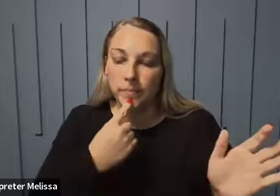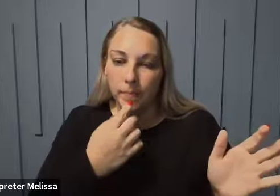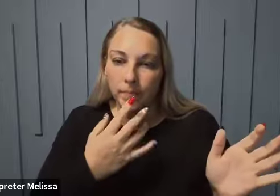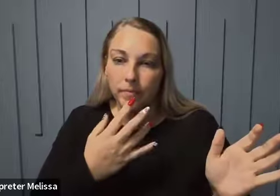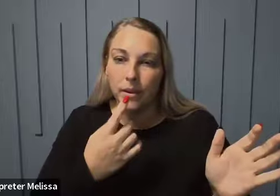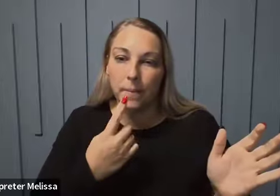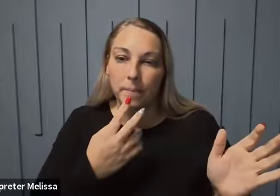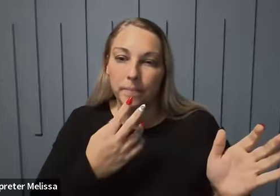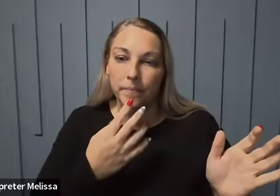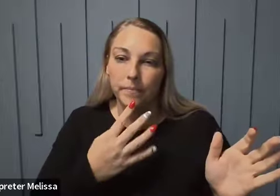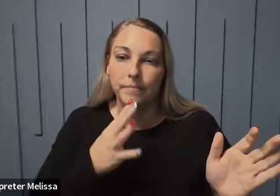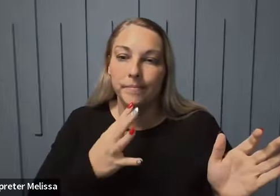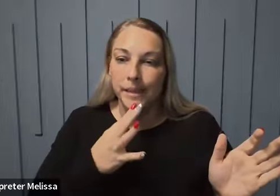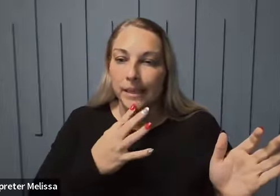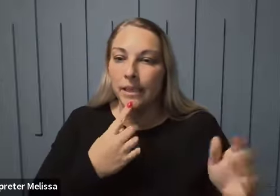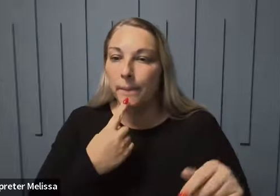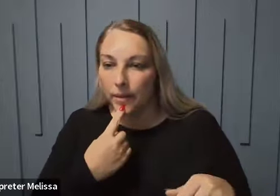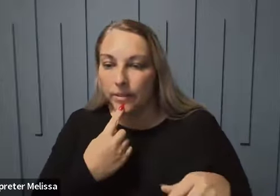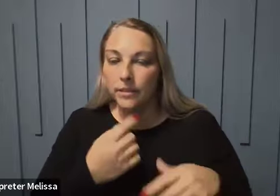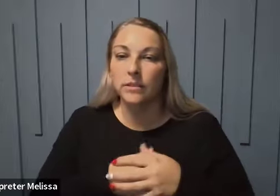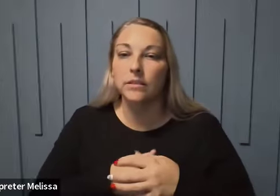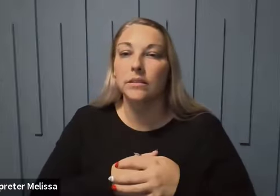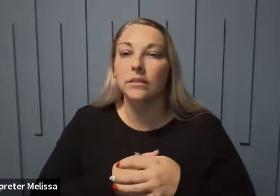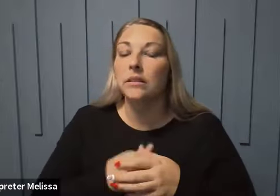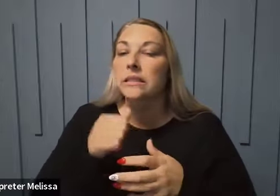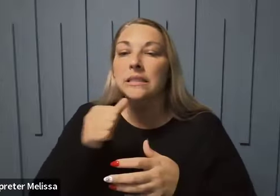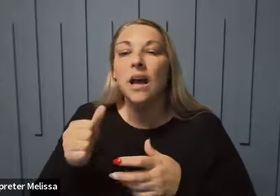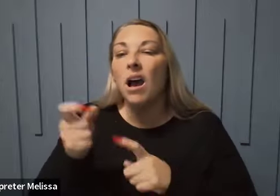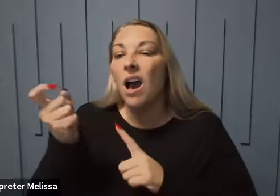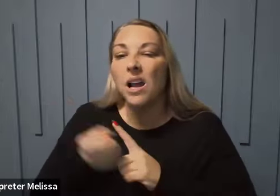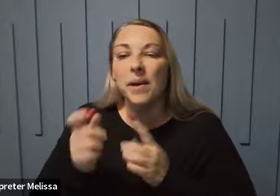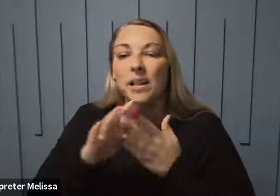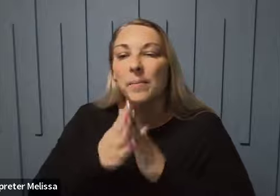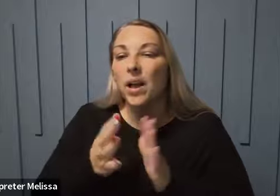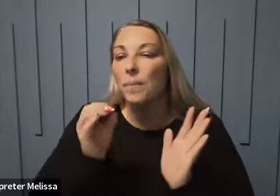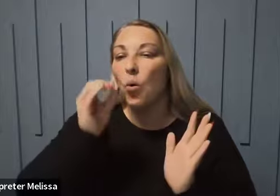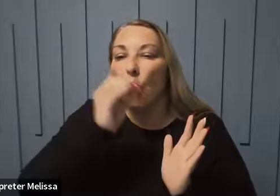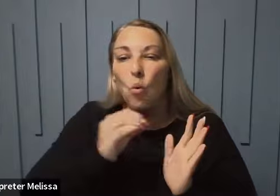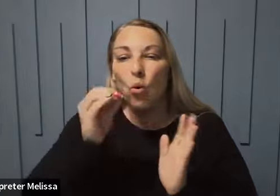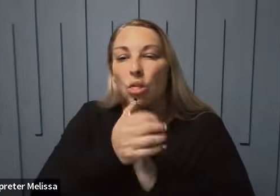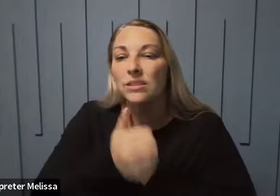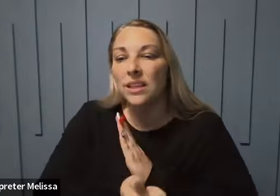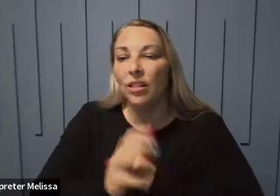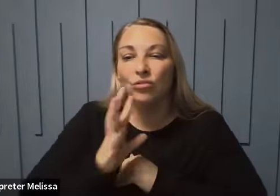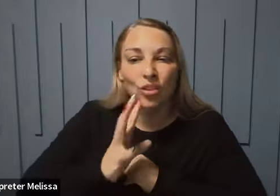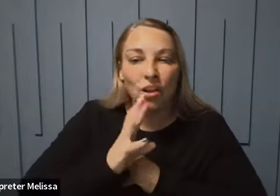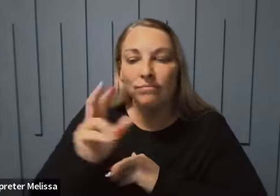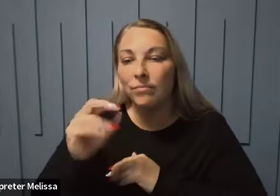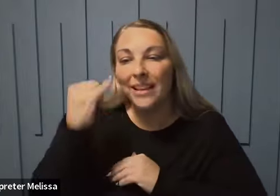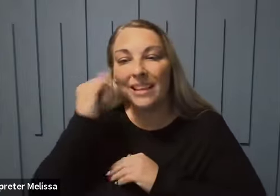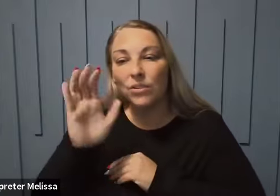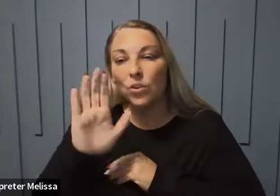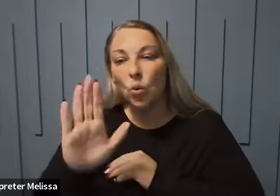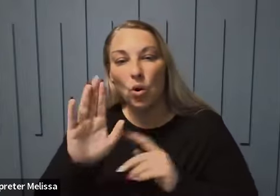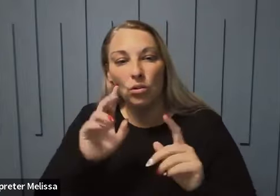automatically lead, though, to oral skills. So kids aren't going to become oral because you cue with them. If your goal is for a student to